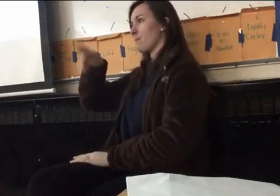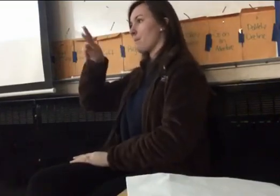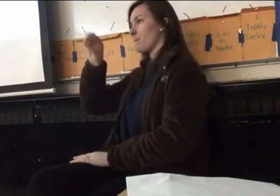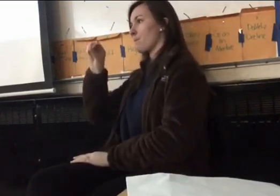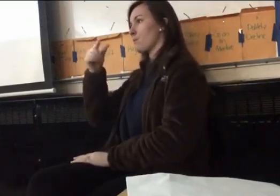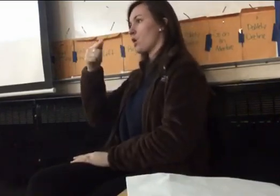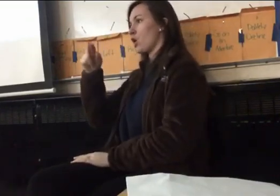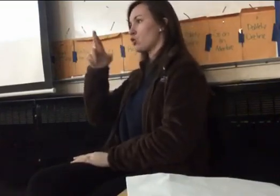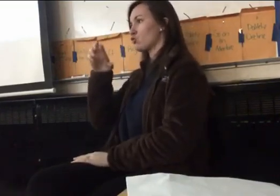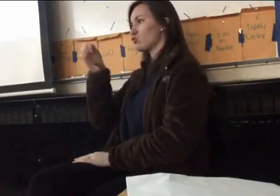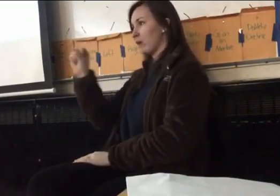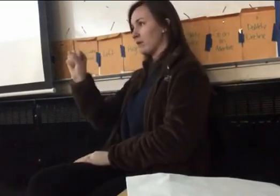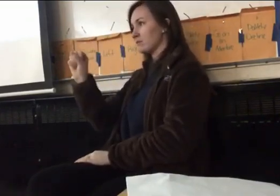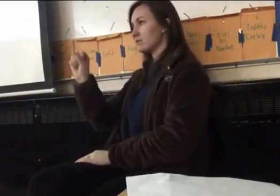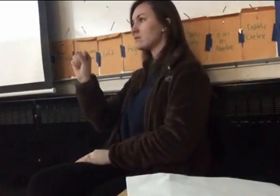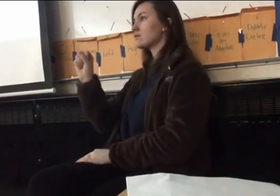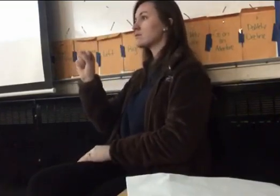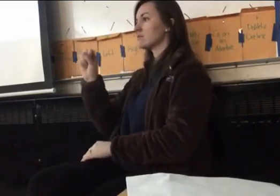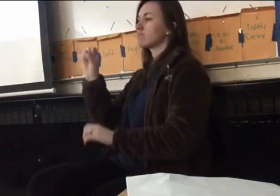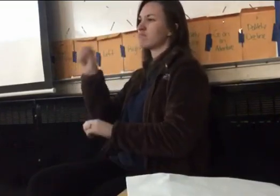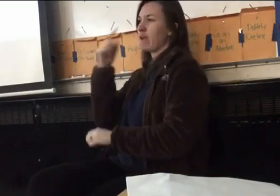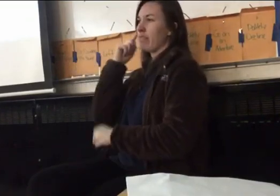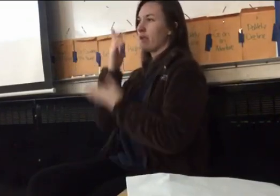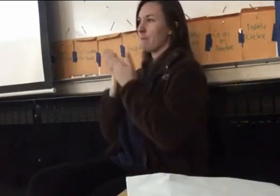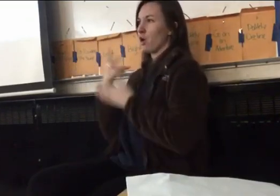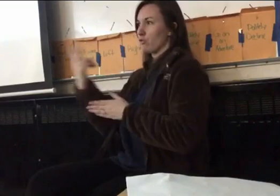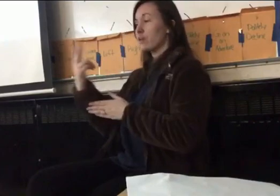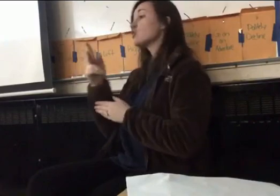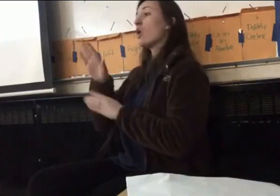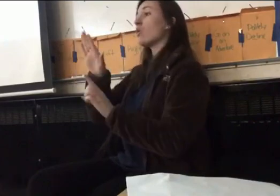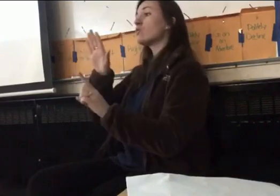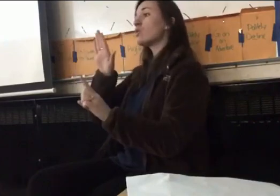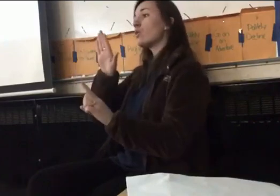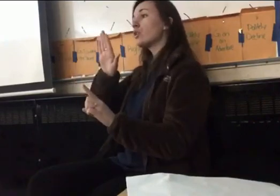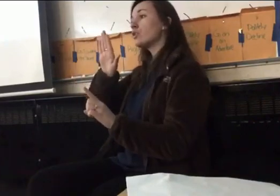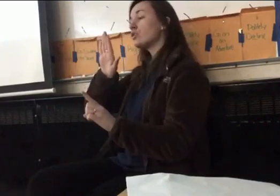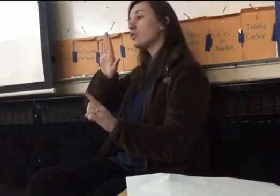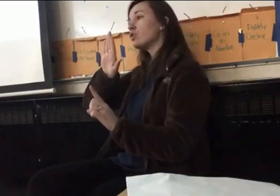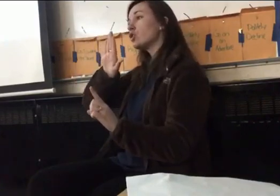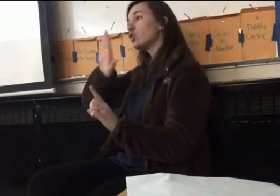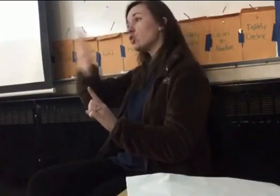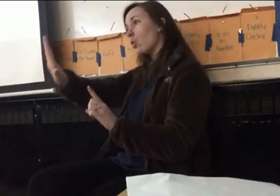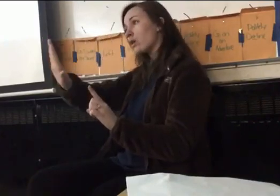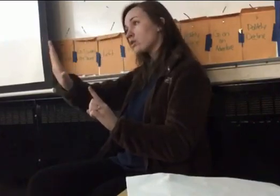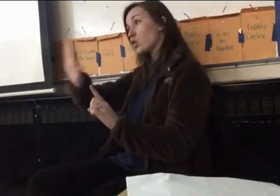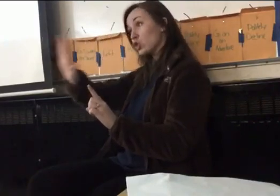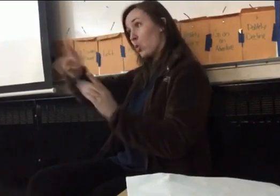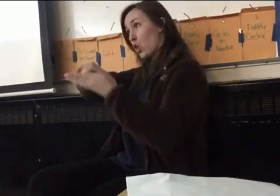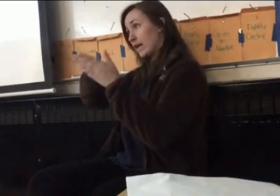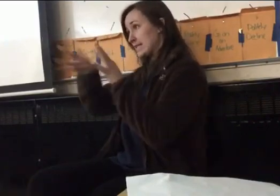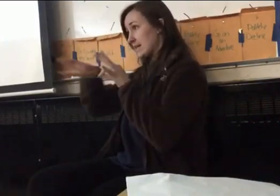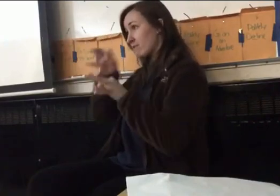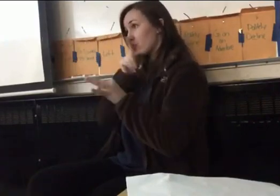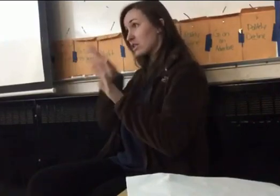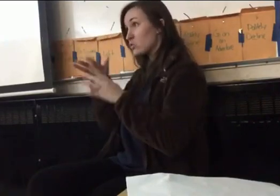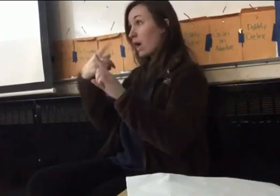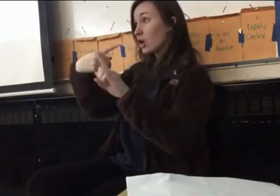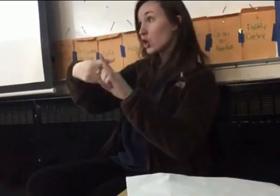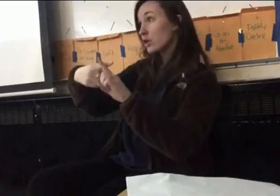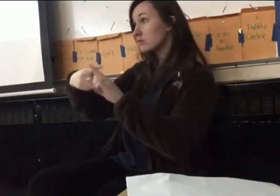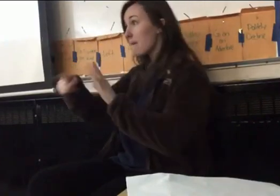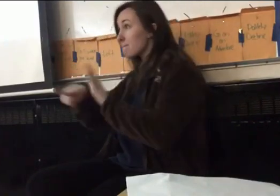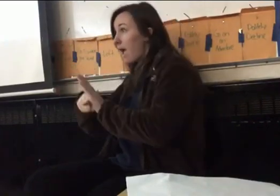Is American Progress good? Is it bad? The creator of this, John Gass, said that he would never